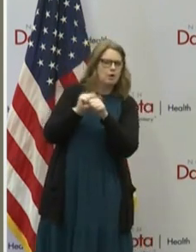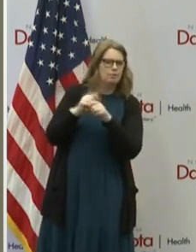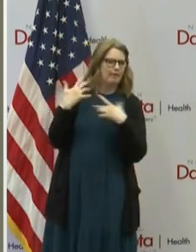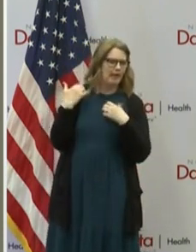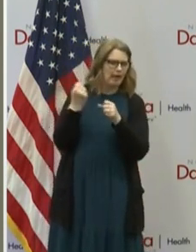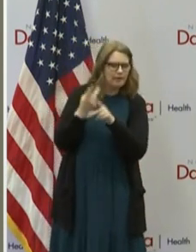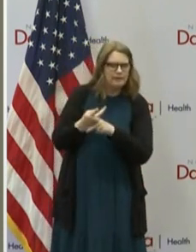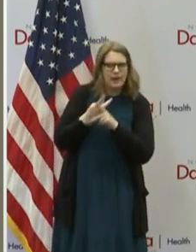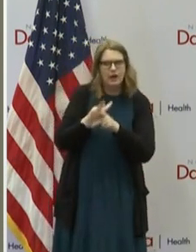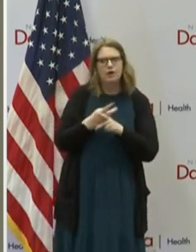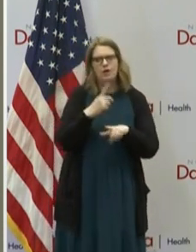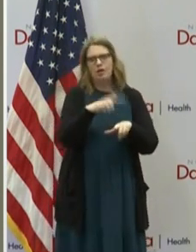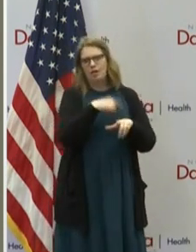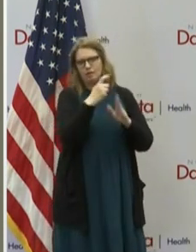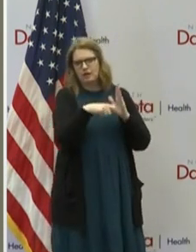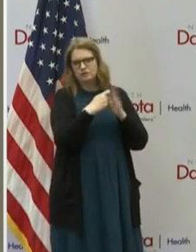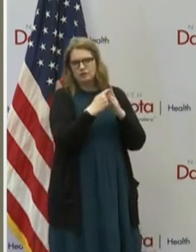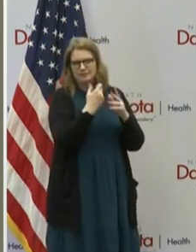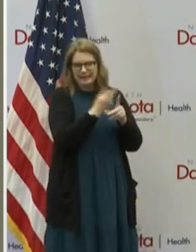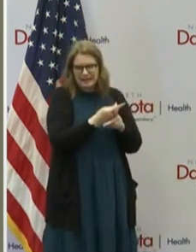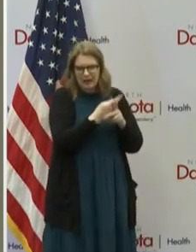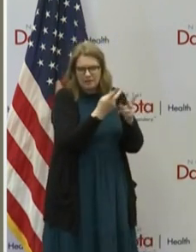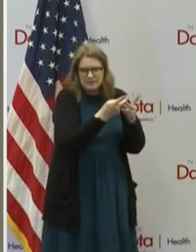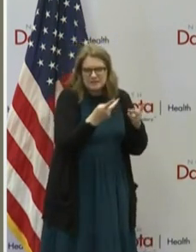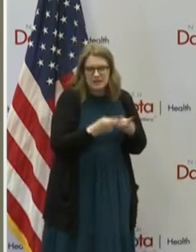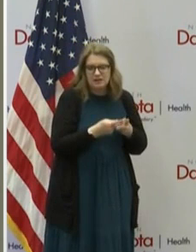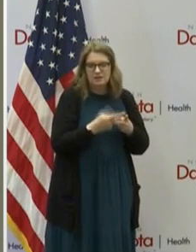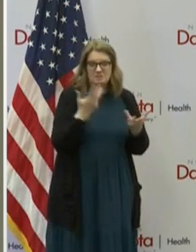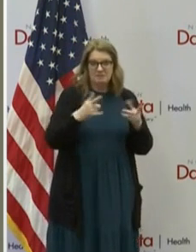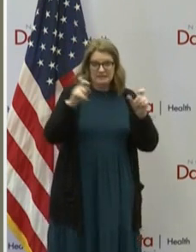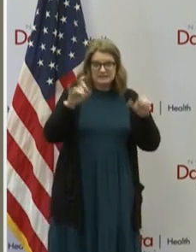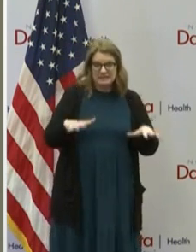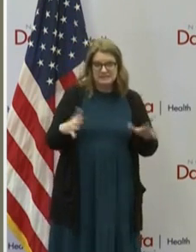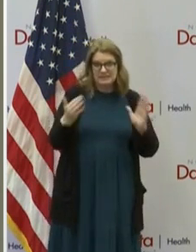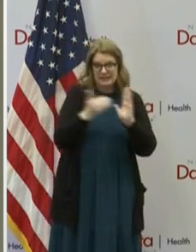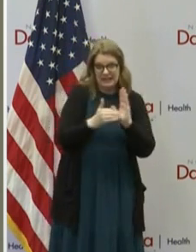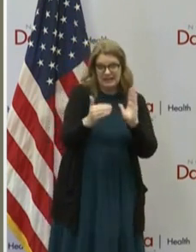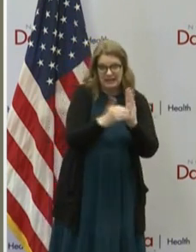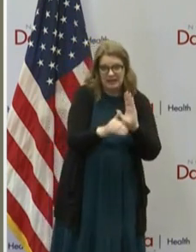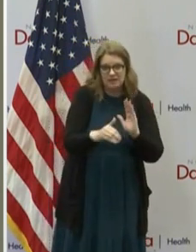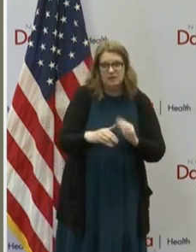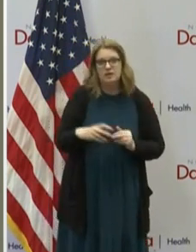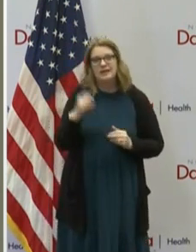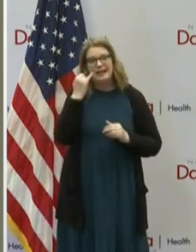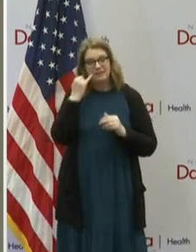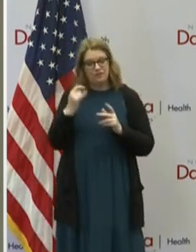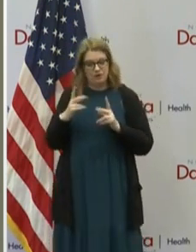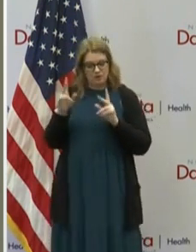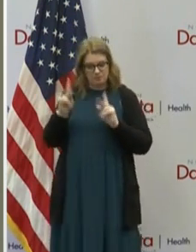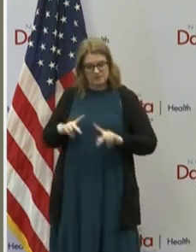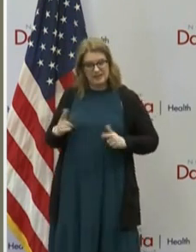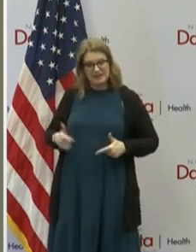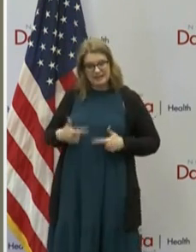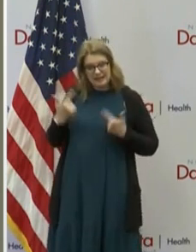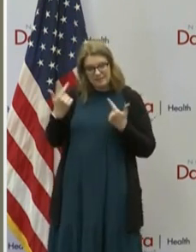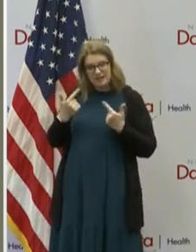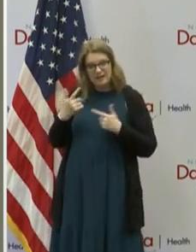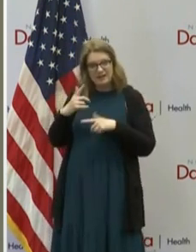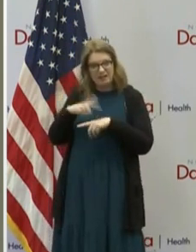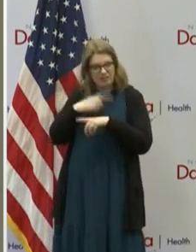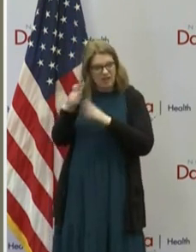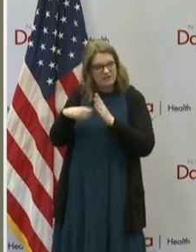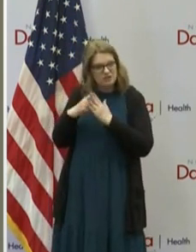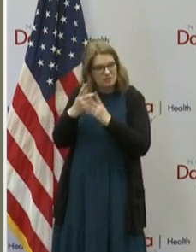in a long-term care facility, you might have been tested multiple times. If you're a resident in a long-term care facility, you may have been tested not